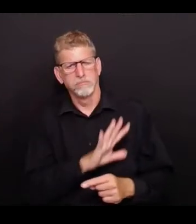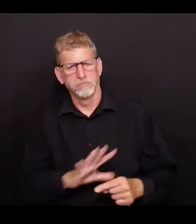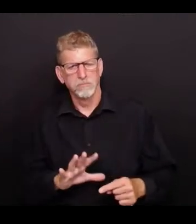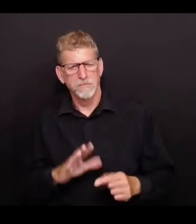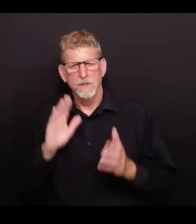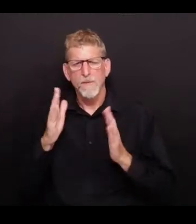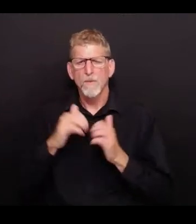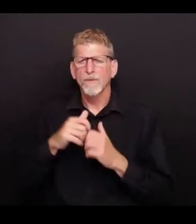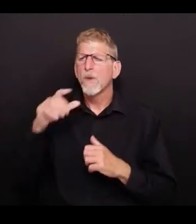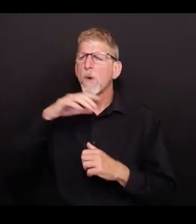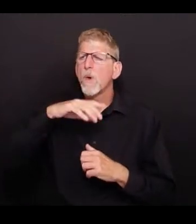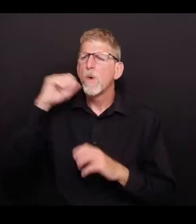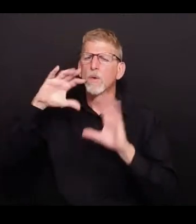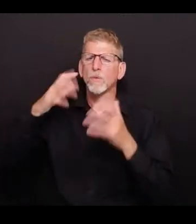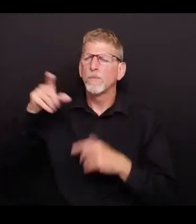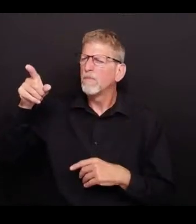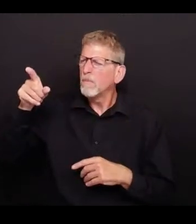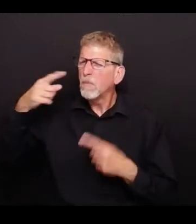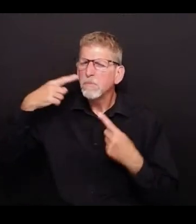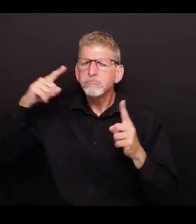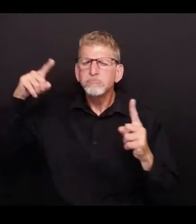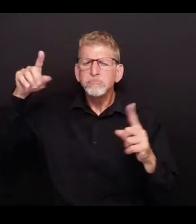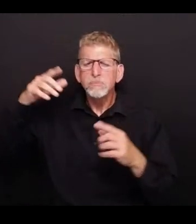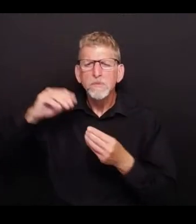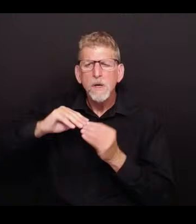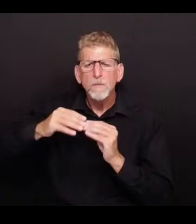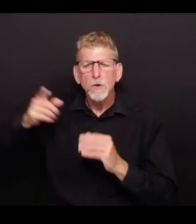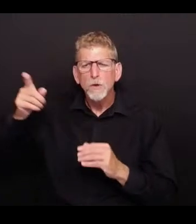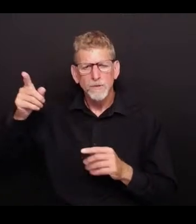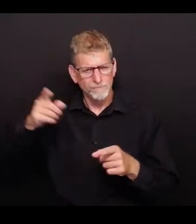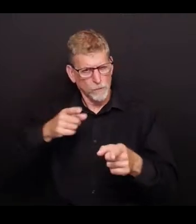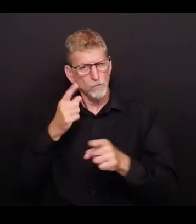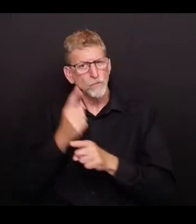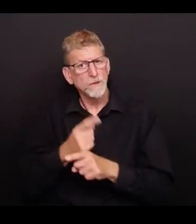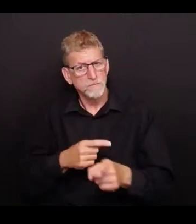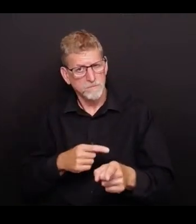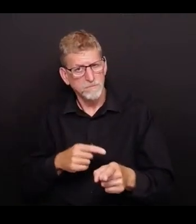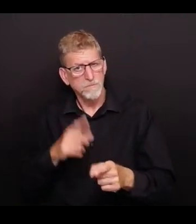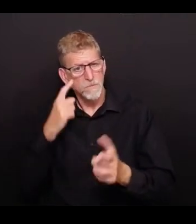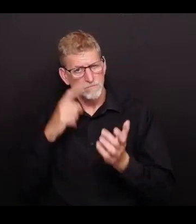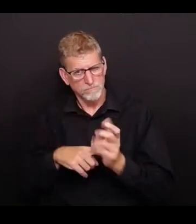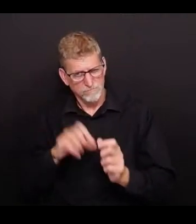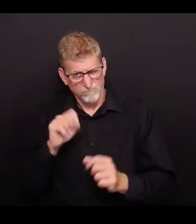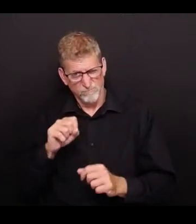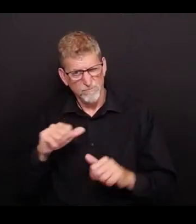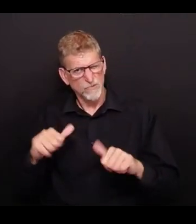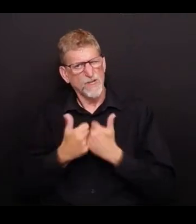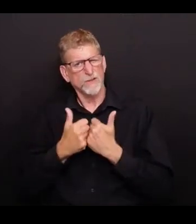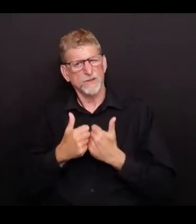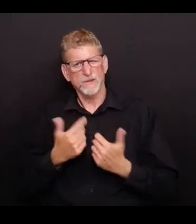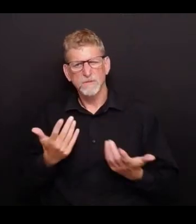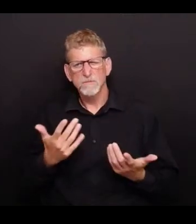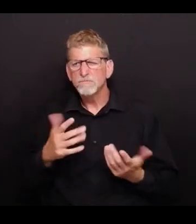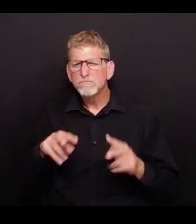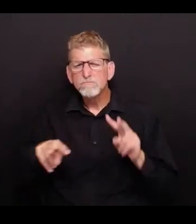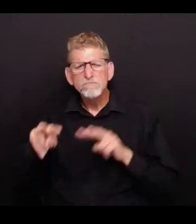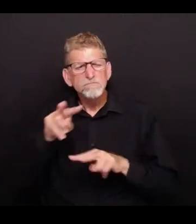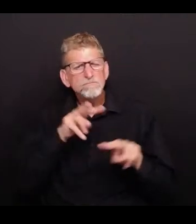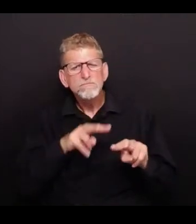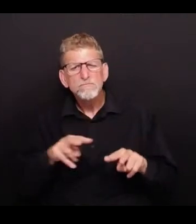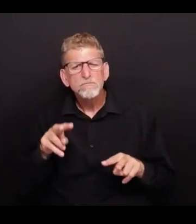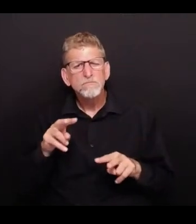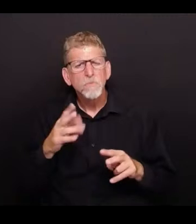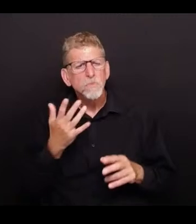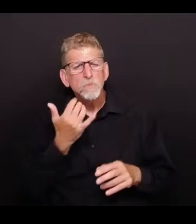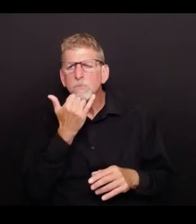as compared to, say, our elder population. So just to acknowledge that is a hurdle that we have to address for